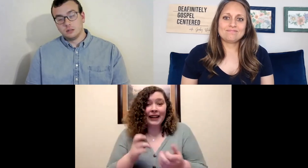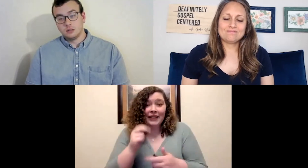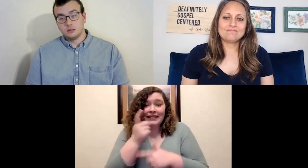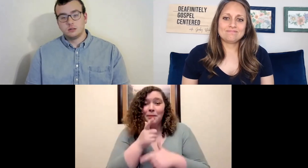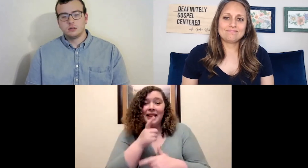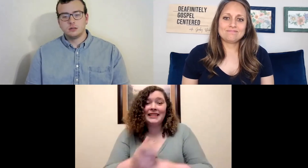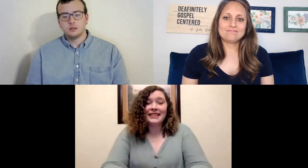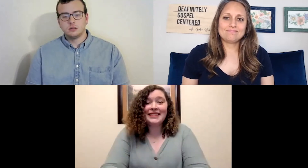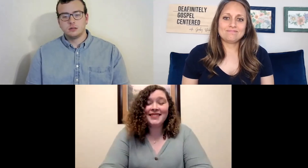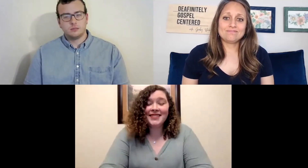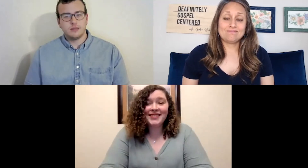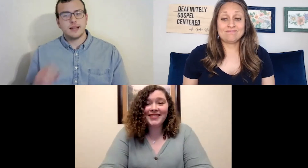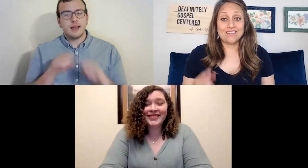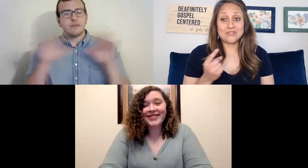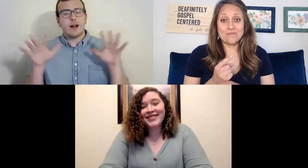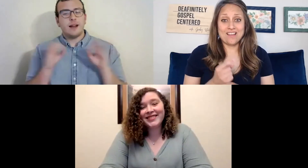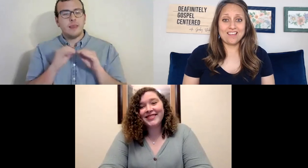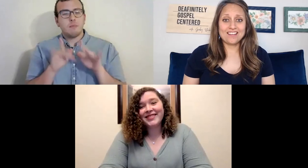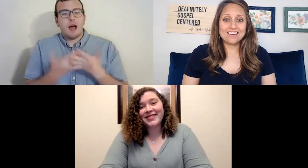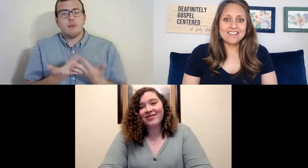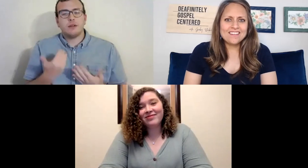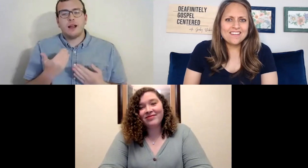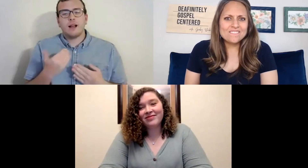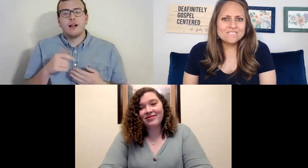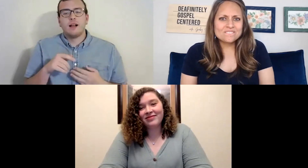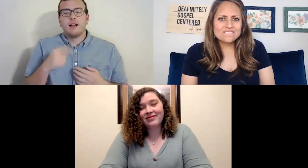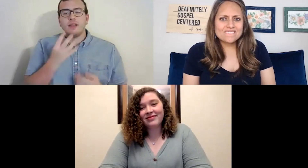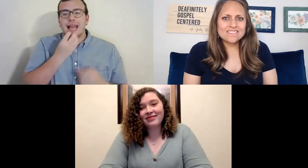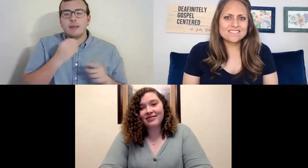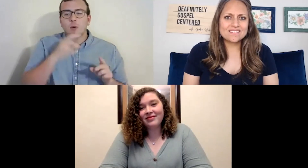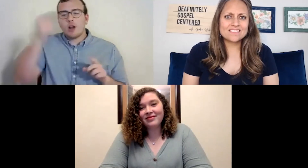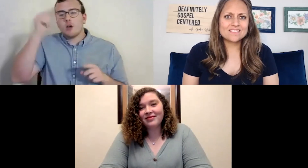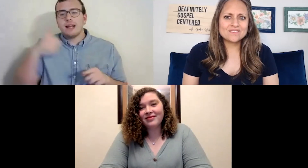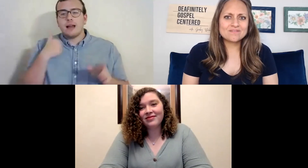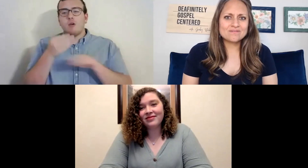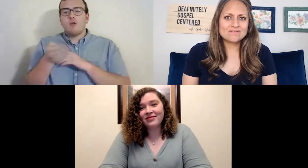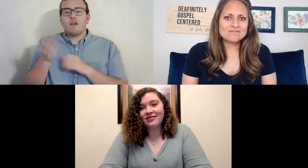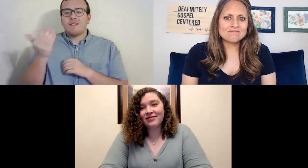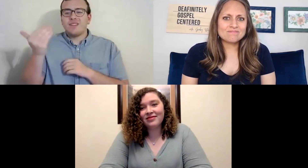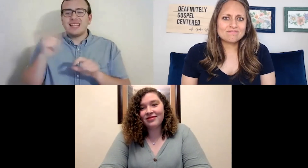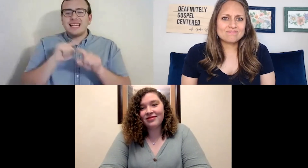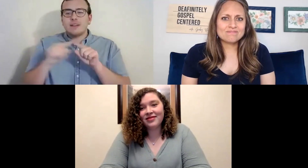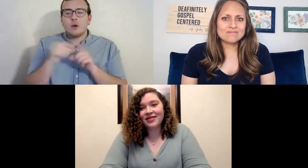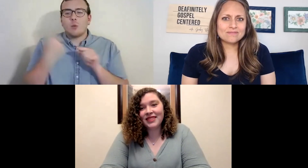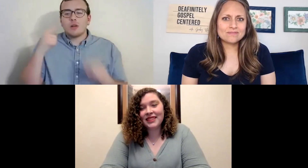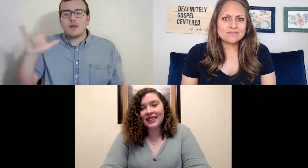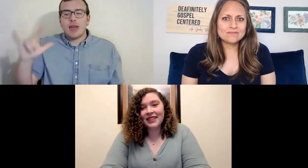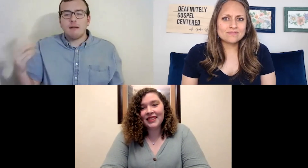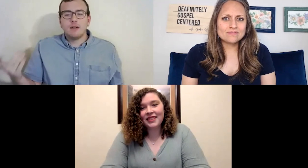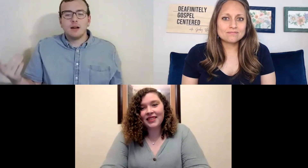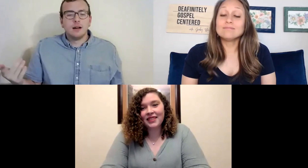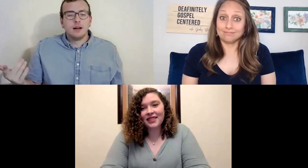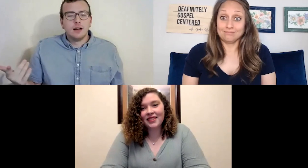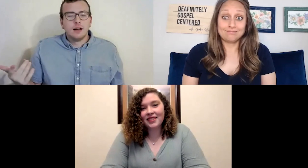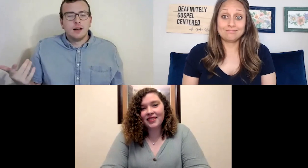really all relationships in your life, including sibling God relationships. cares about love because he gave us 15 different words for love. Because there's a brotherly,